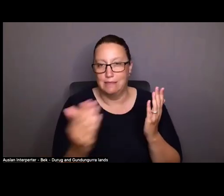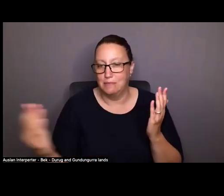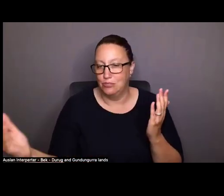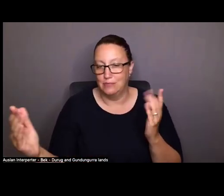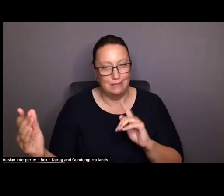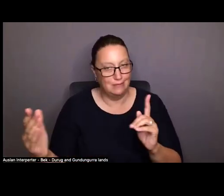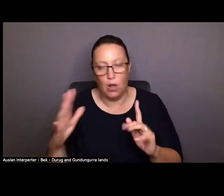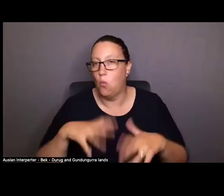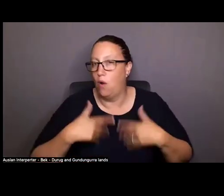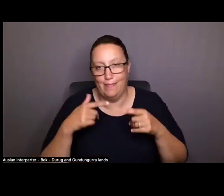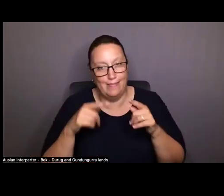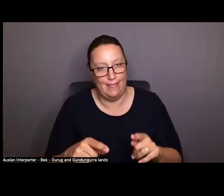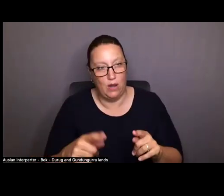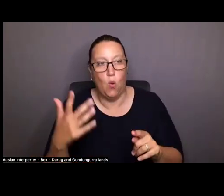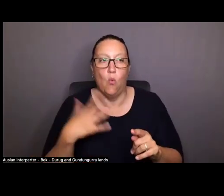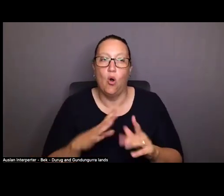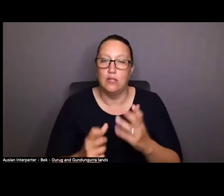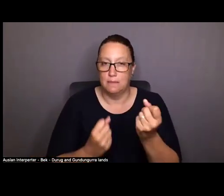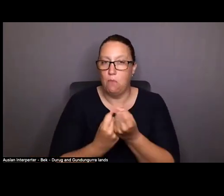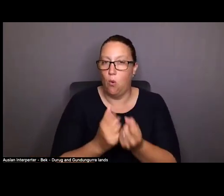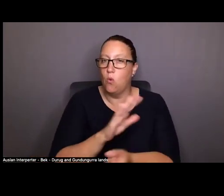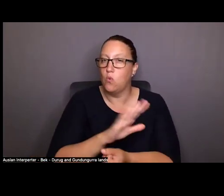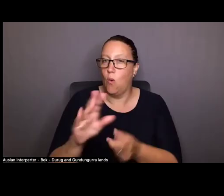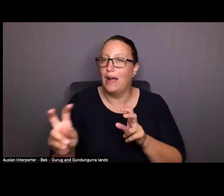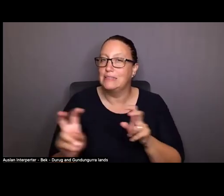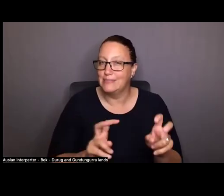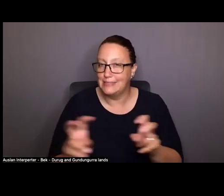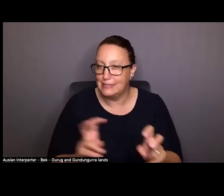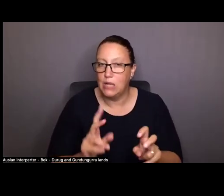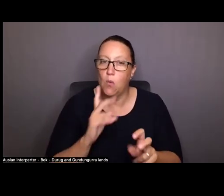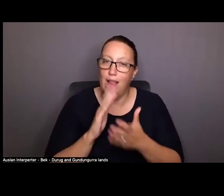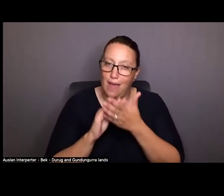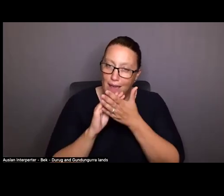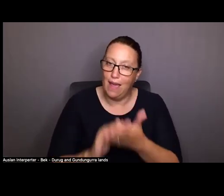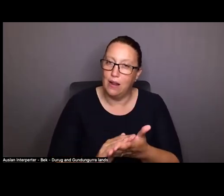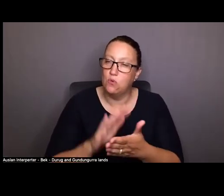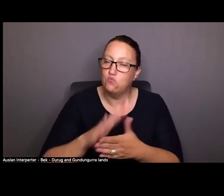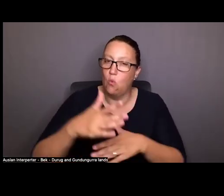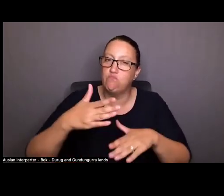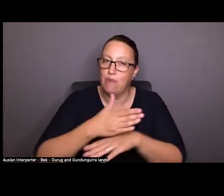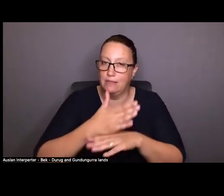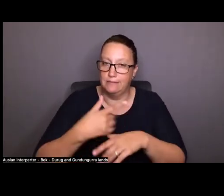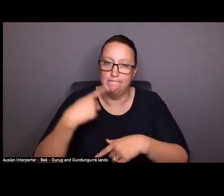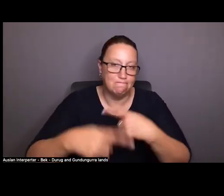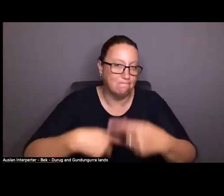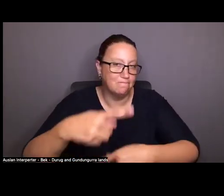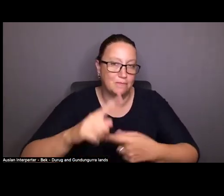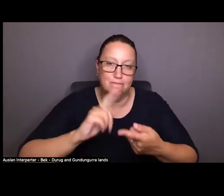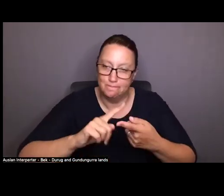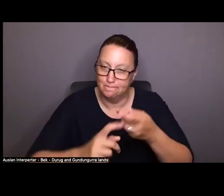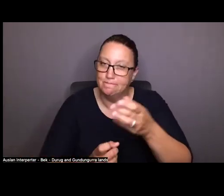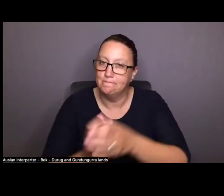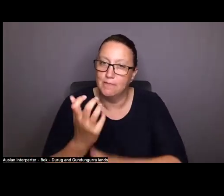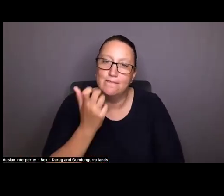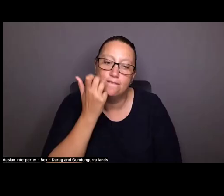support is activities that are going to help your practice continue into the future in